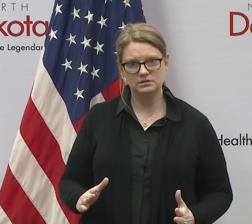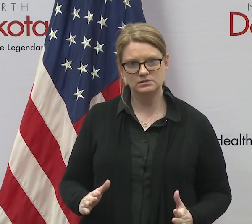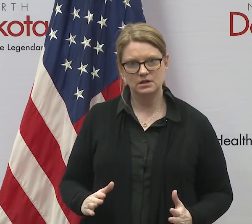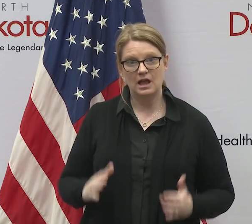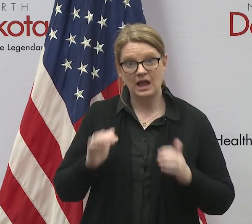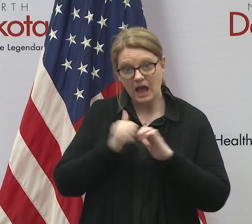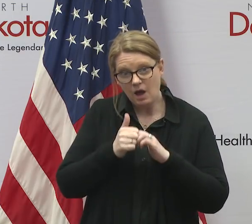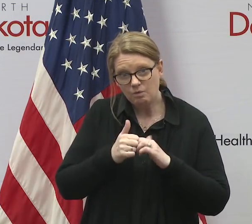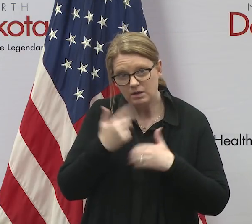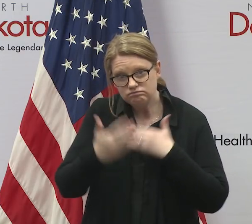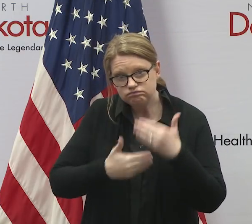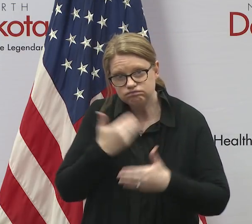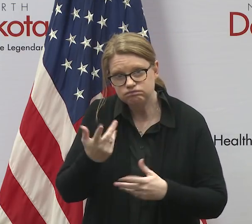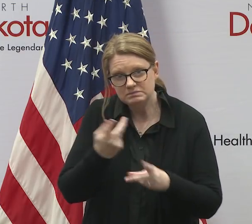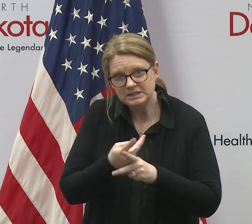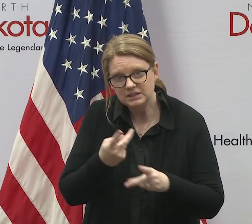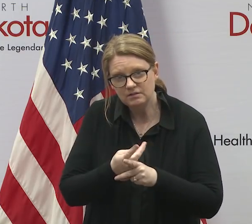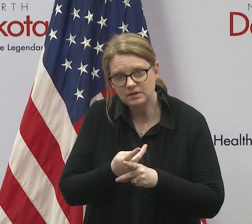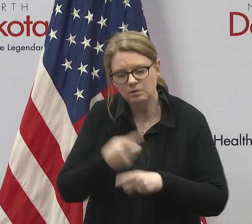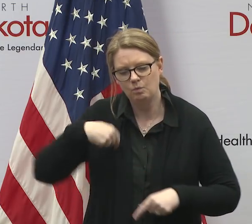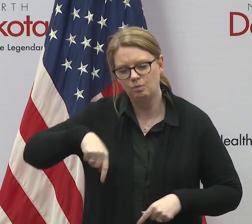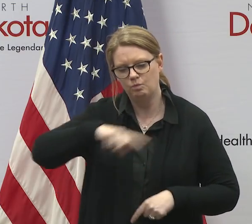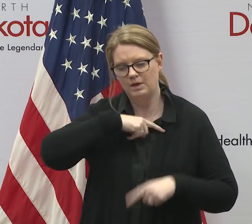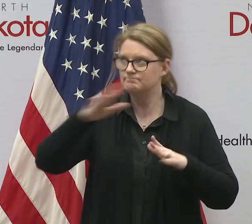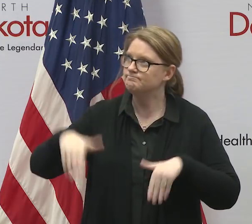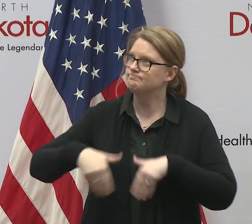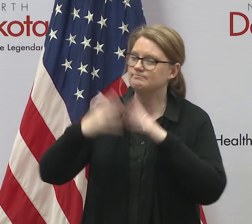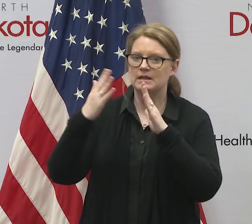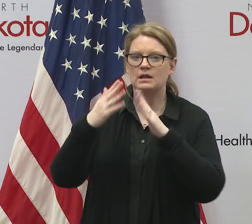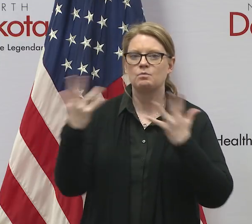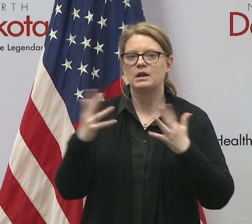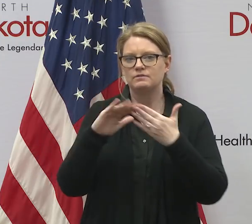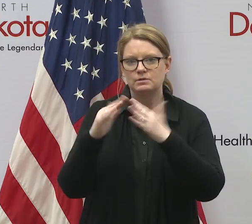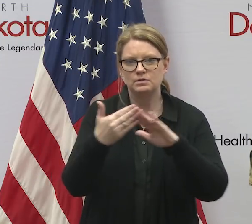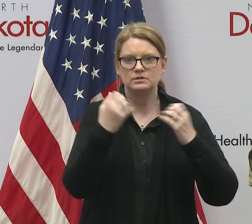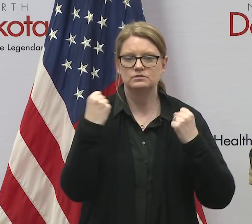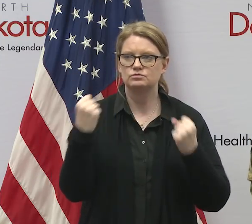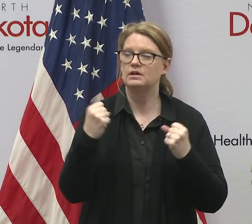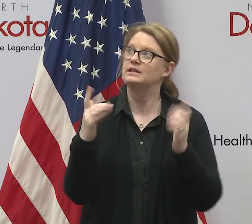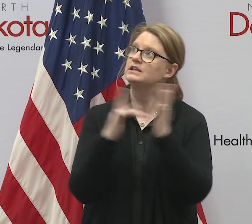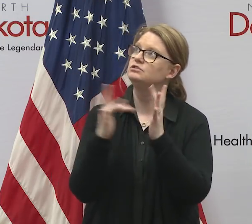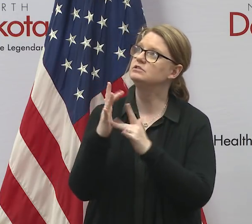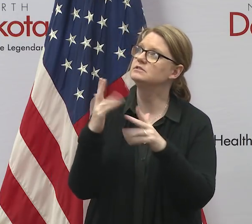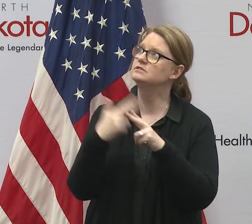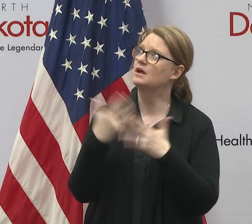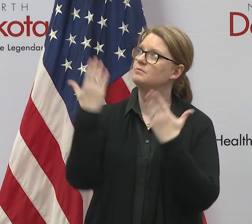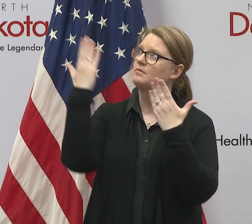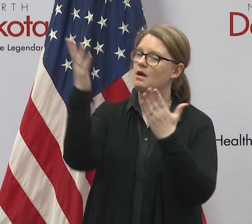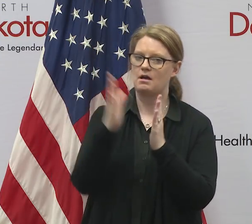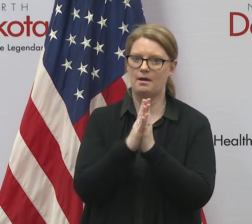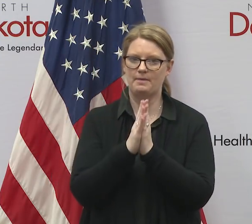incredible odds as a community of strength. In Jesus' name, amen.